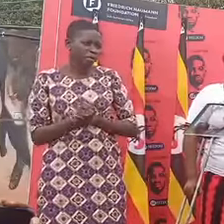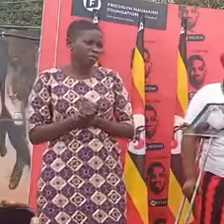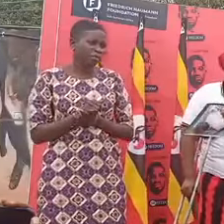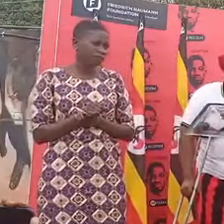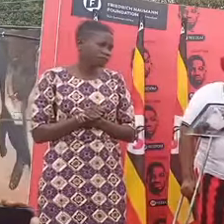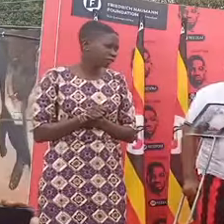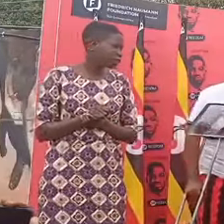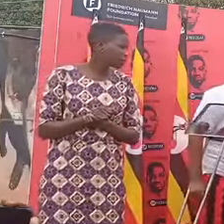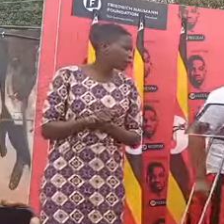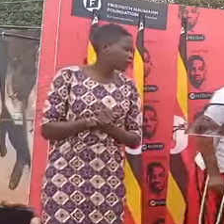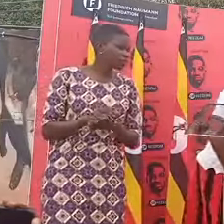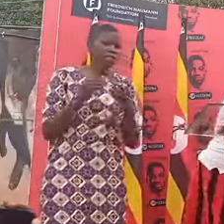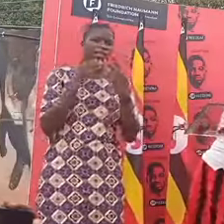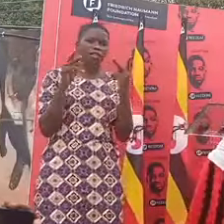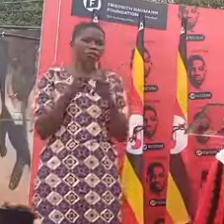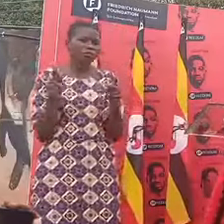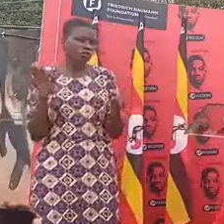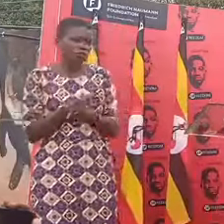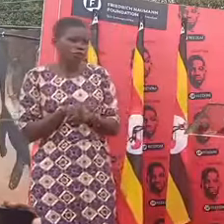people power